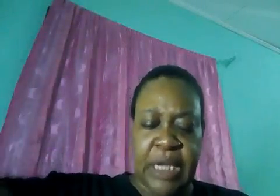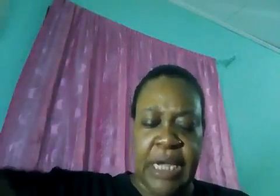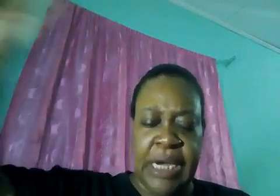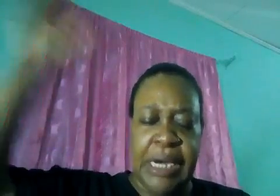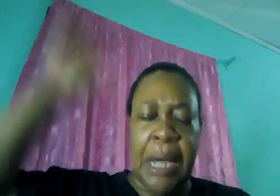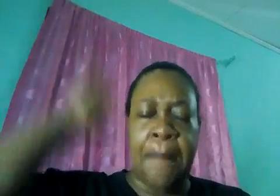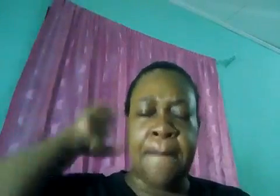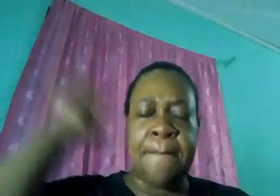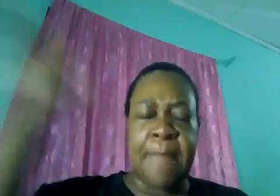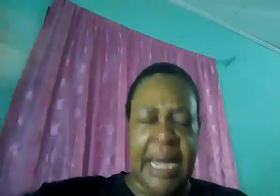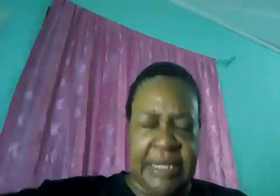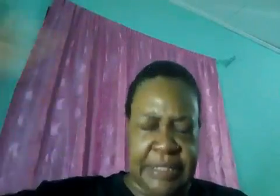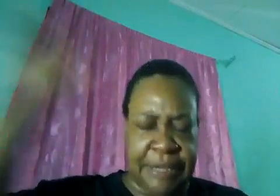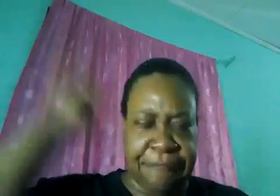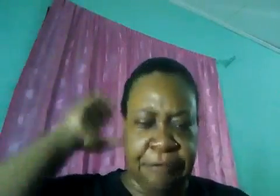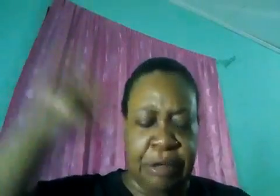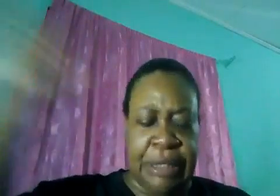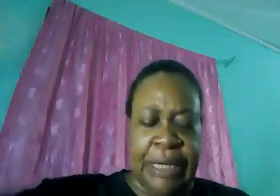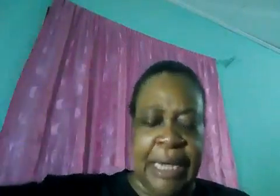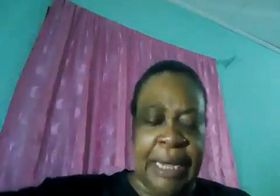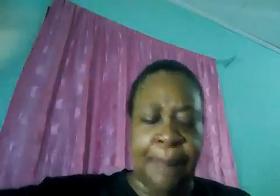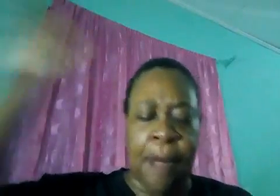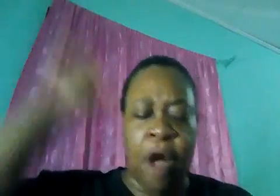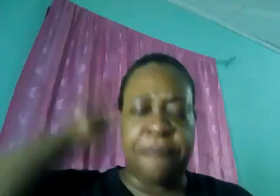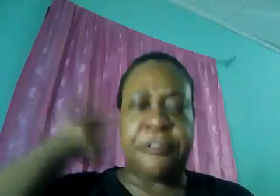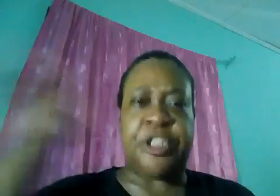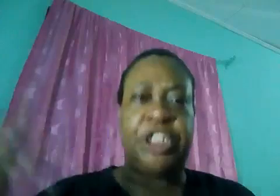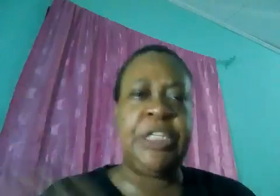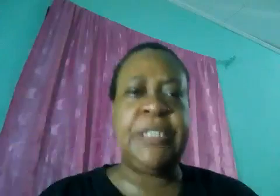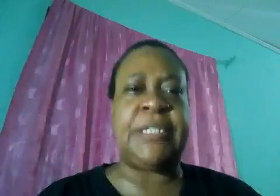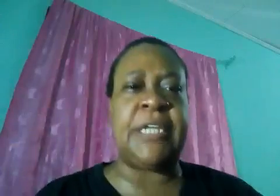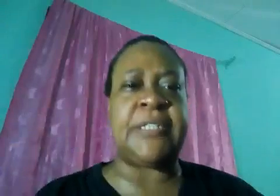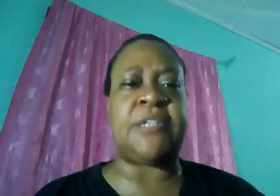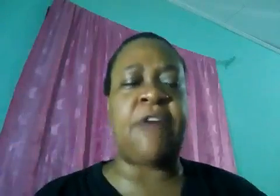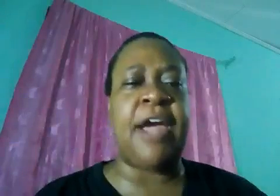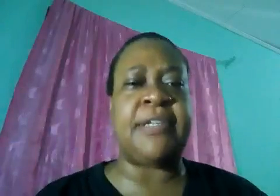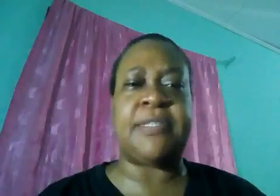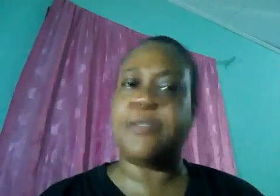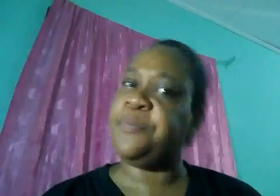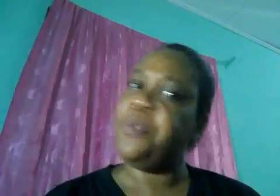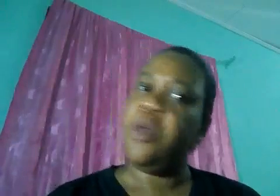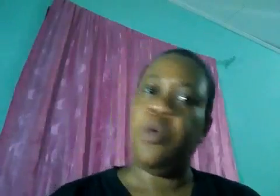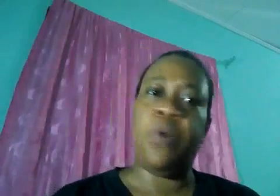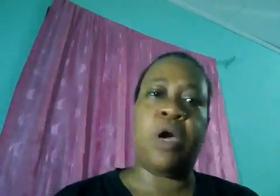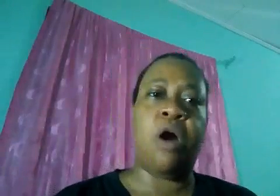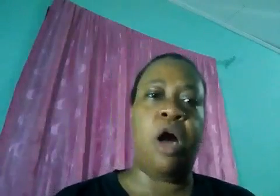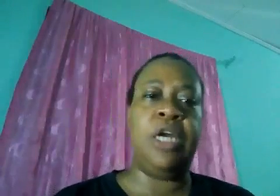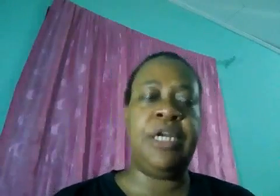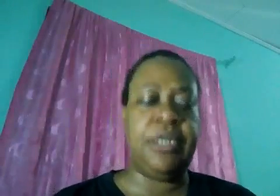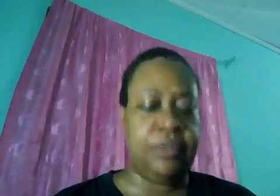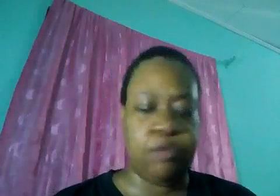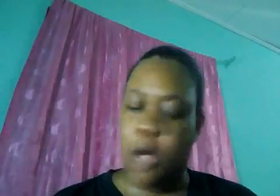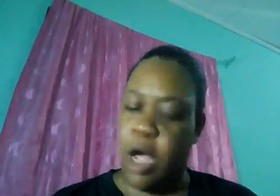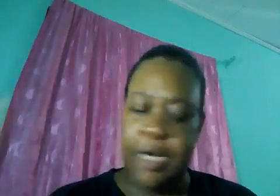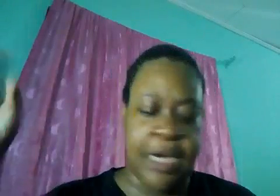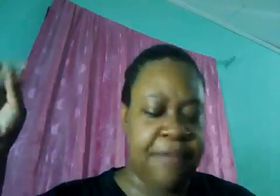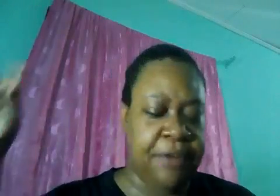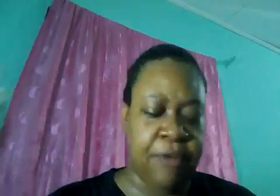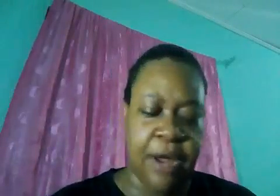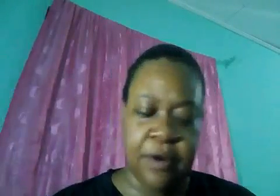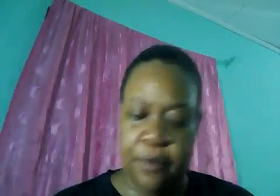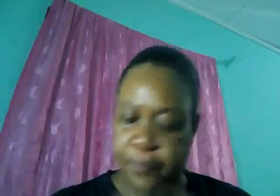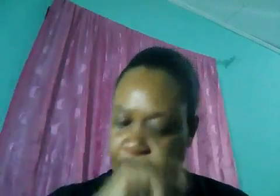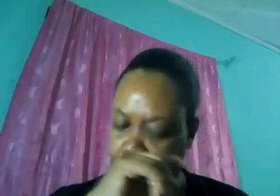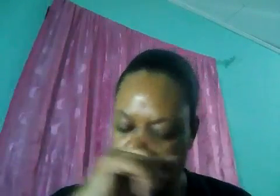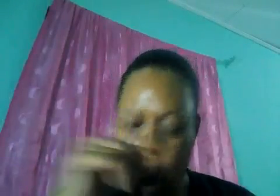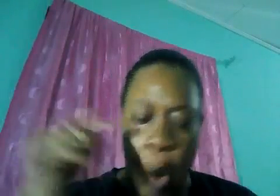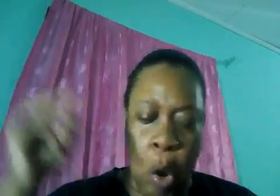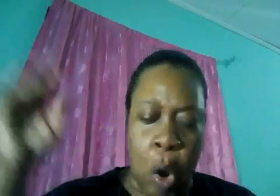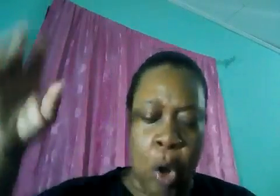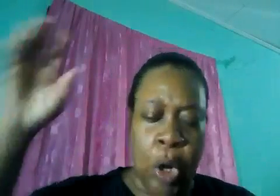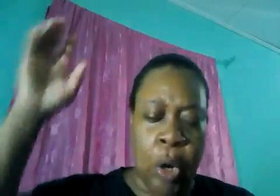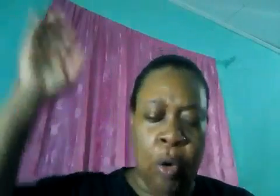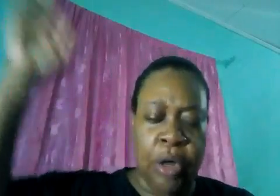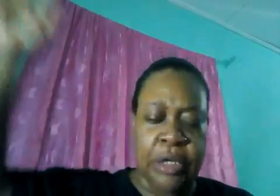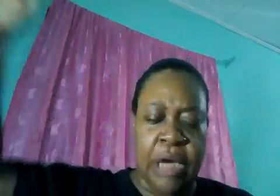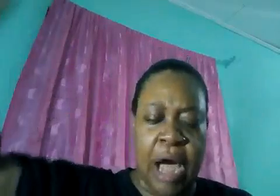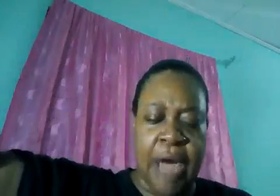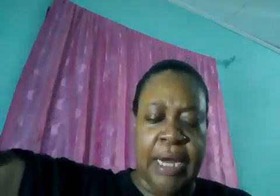the mighty full name of Jesus Christ. We're calling heaven right now. Oh Lord God